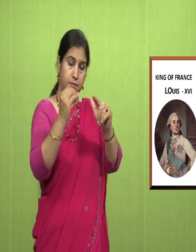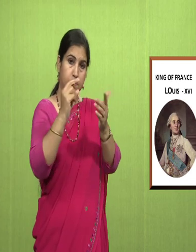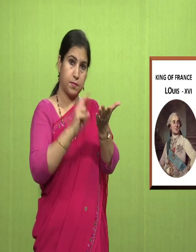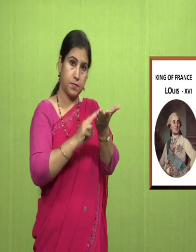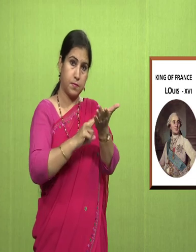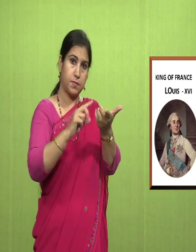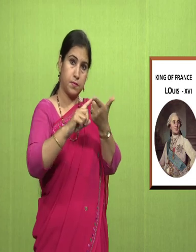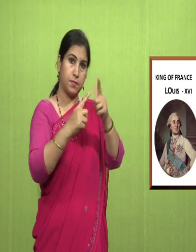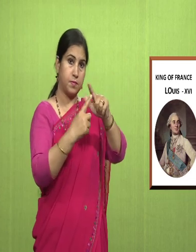Antoinette,